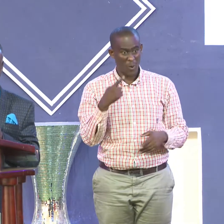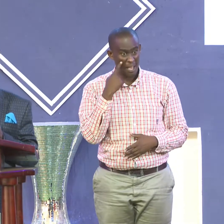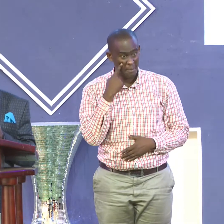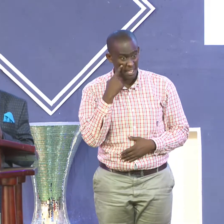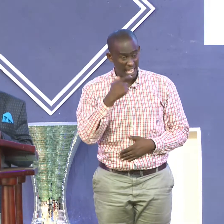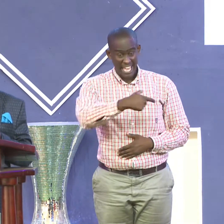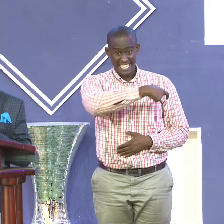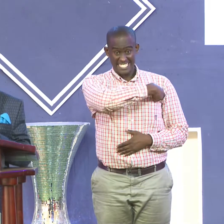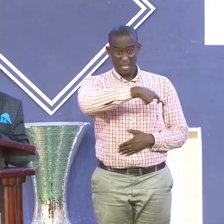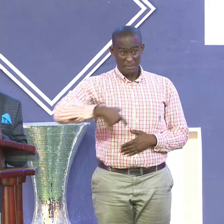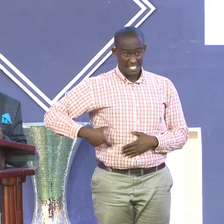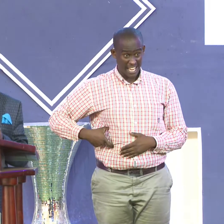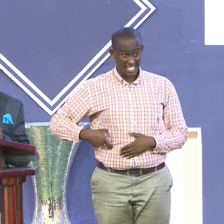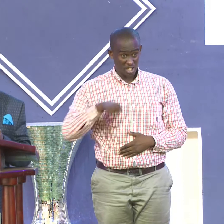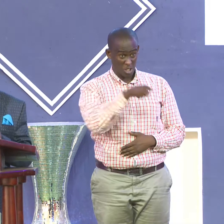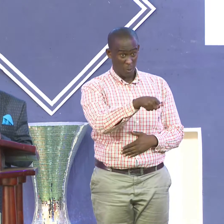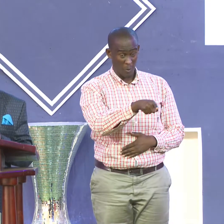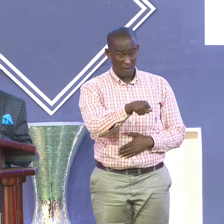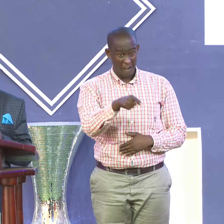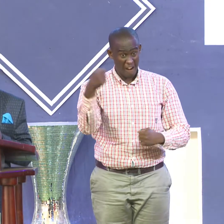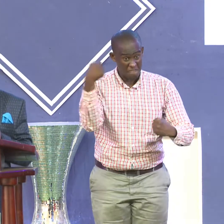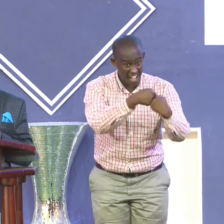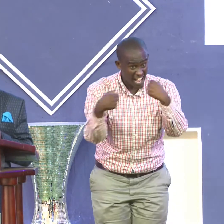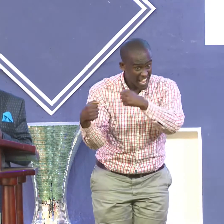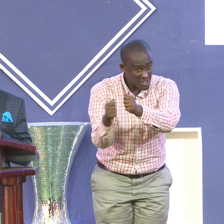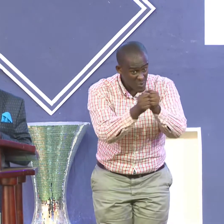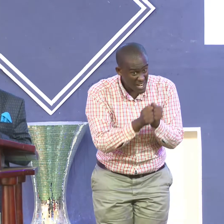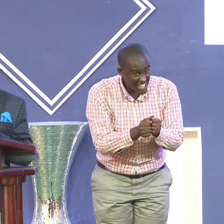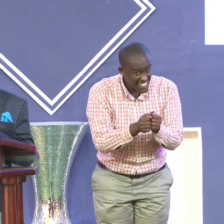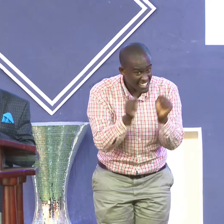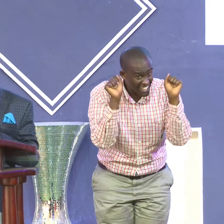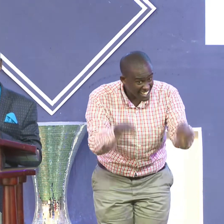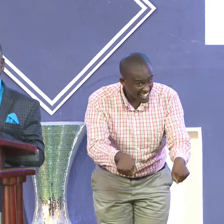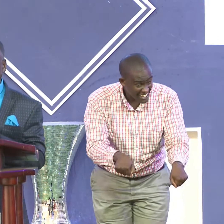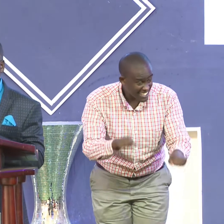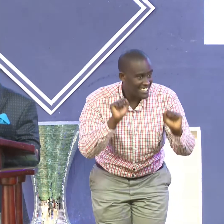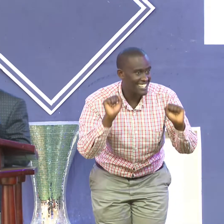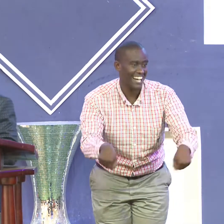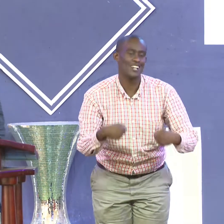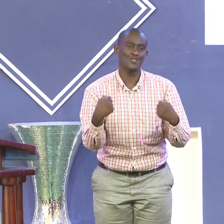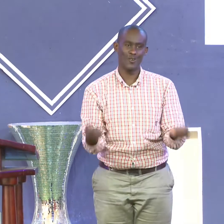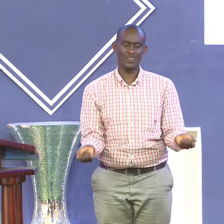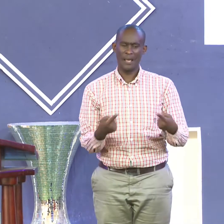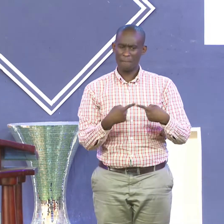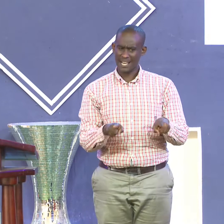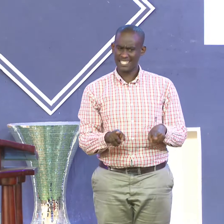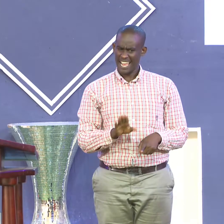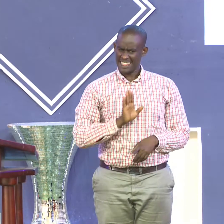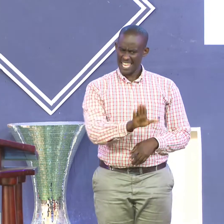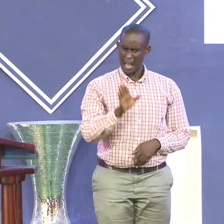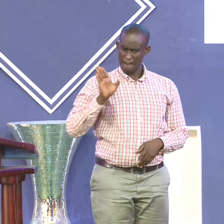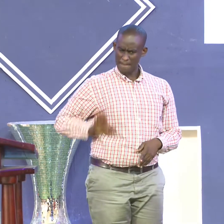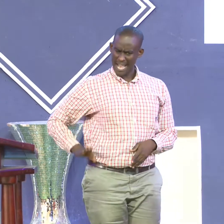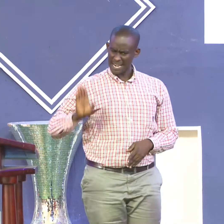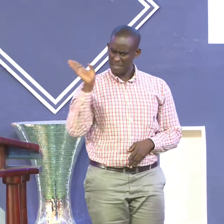Today, you can't find a Jebusite physically and you fight with them.